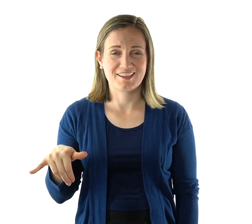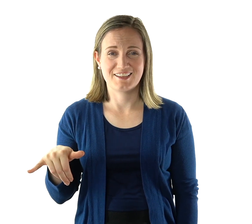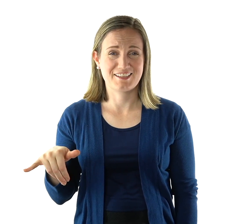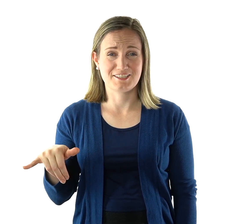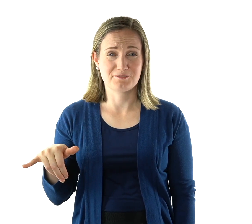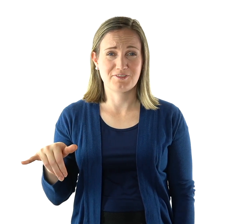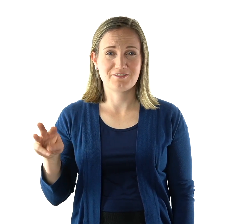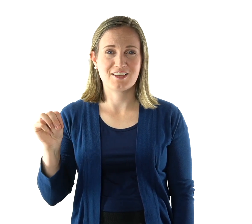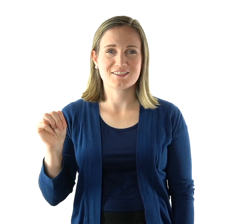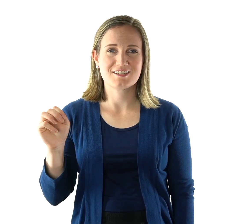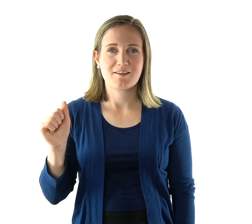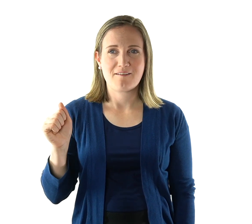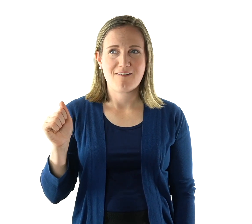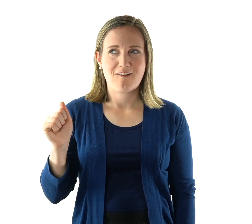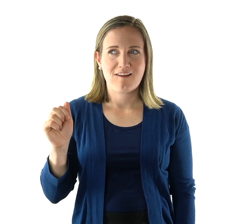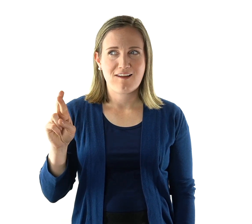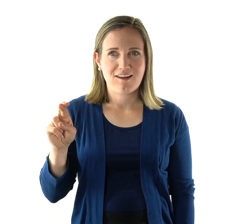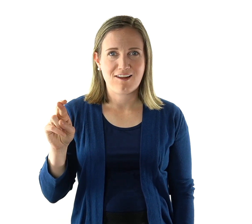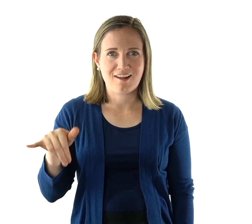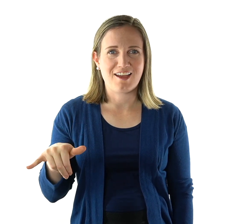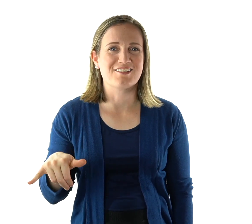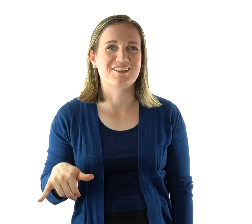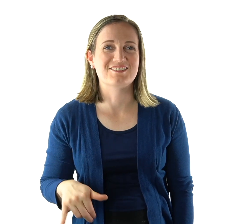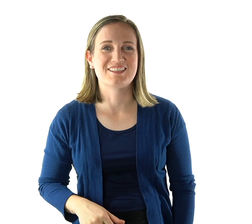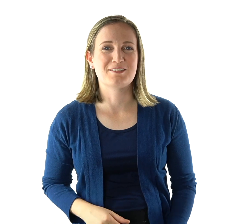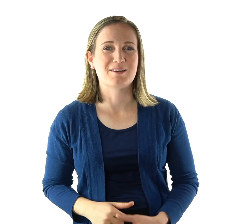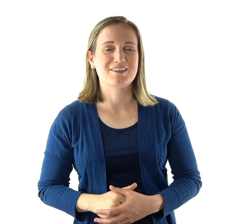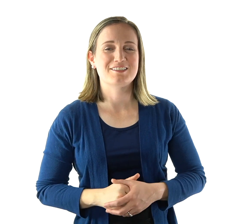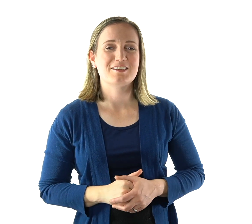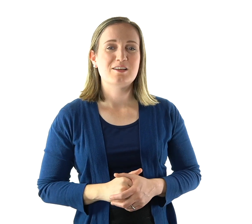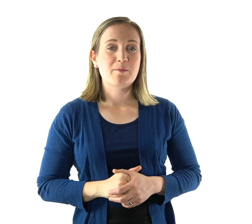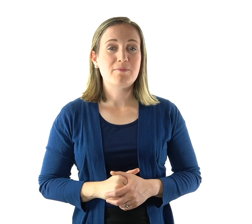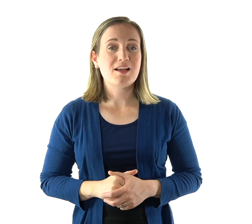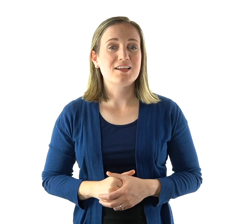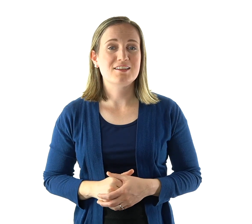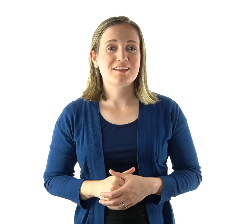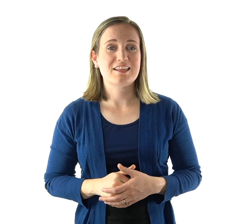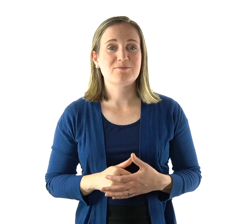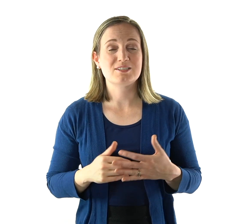I can't do it very fast. I really have to think about it. But